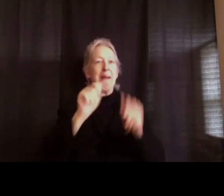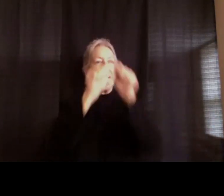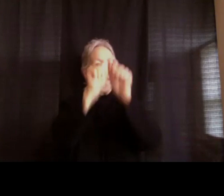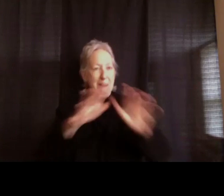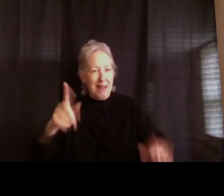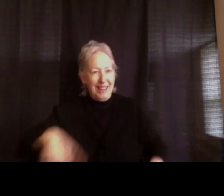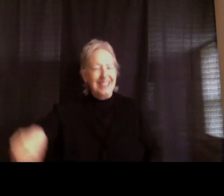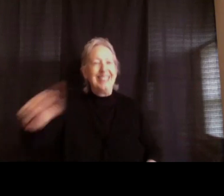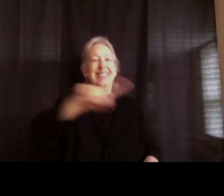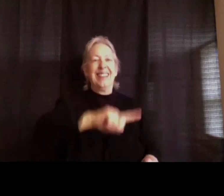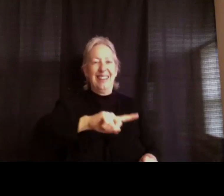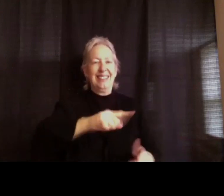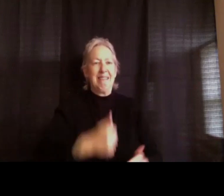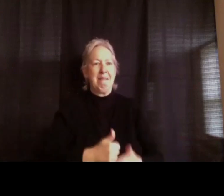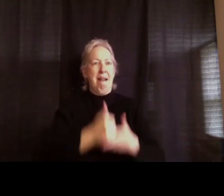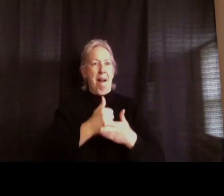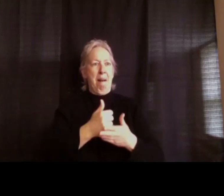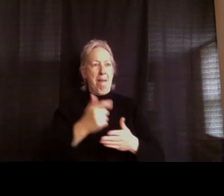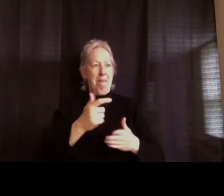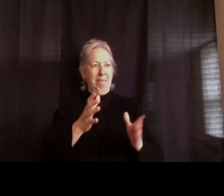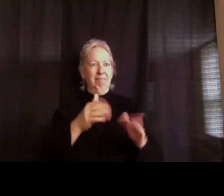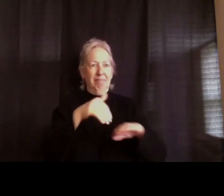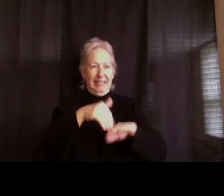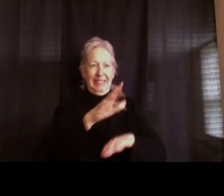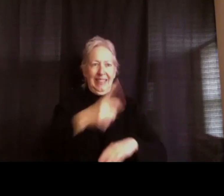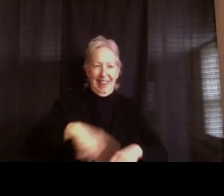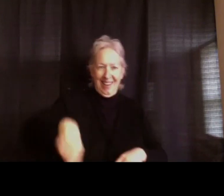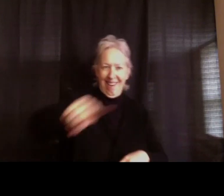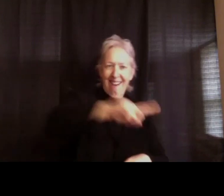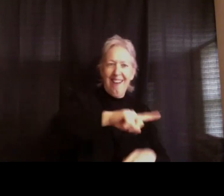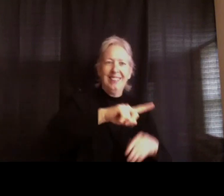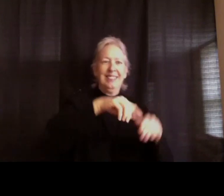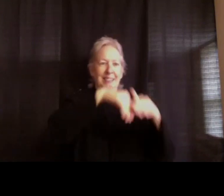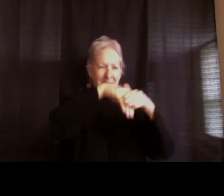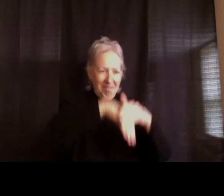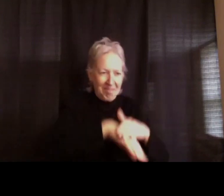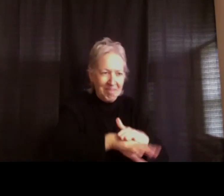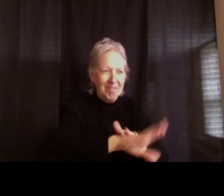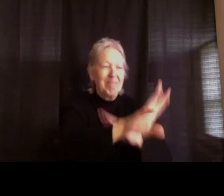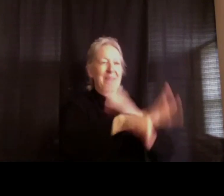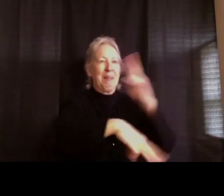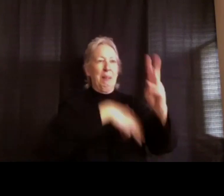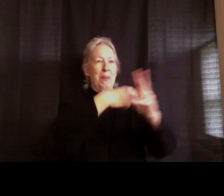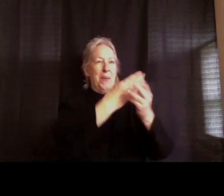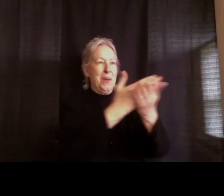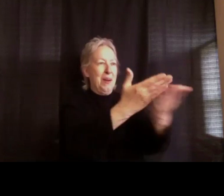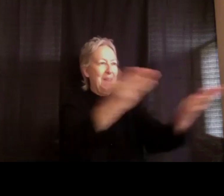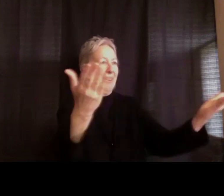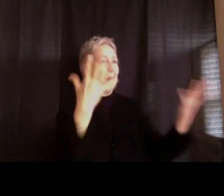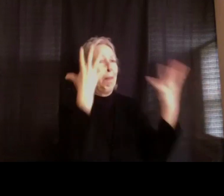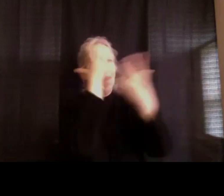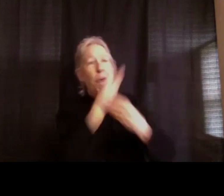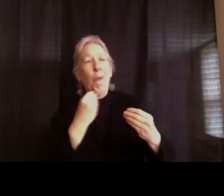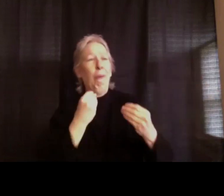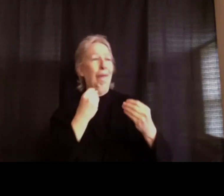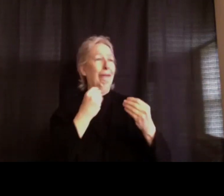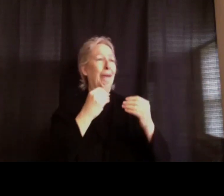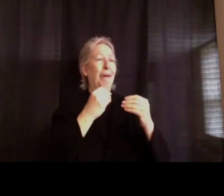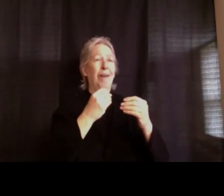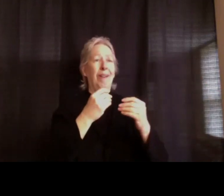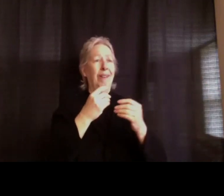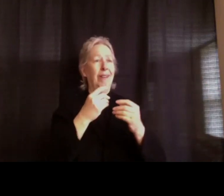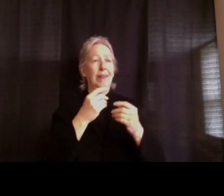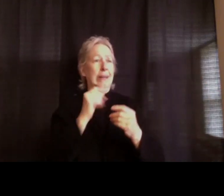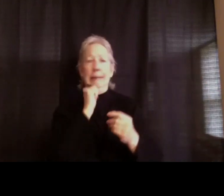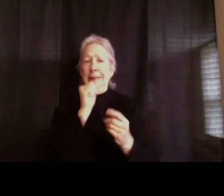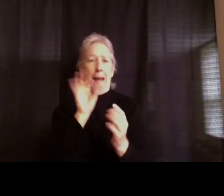be sent ones, to love this beautiful and broken world with all the gifts and